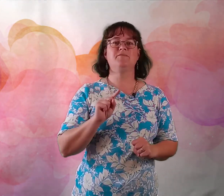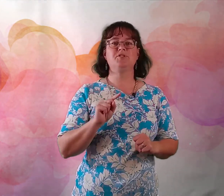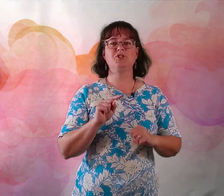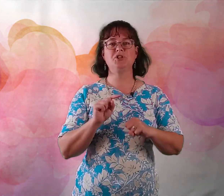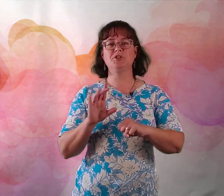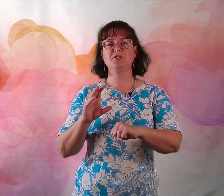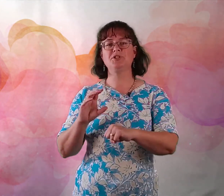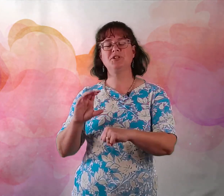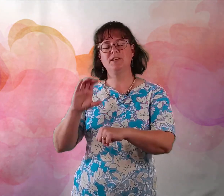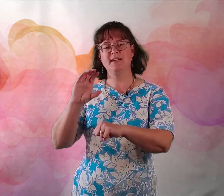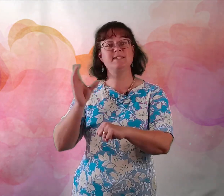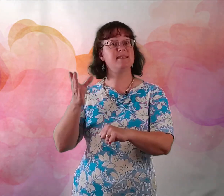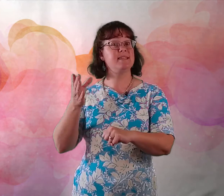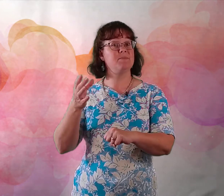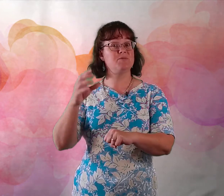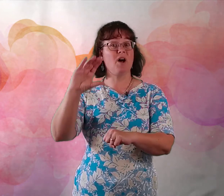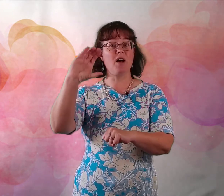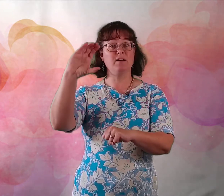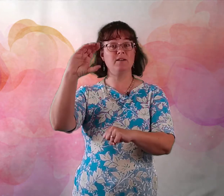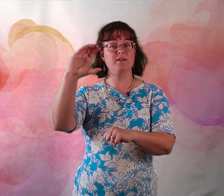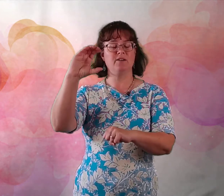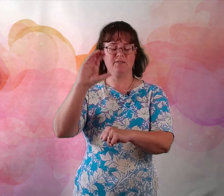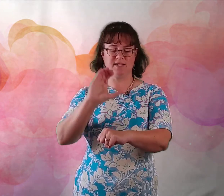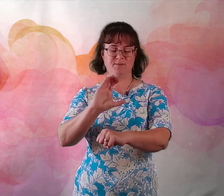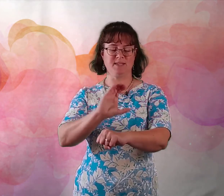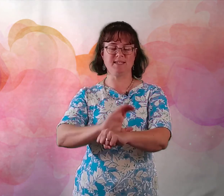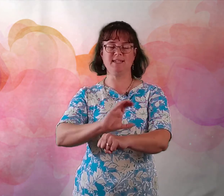for church is the same as rock, only it's with a C.